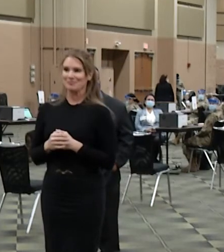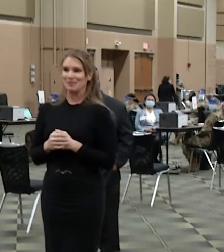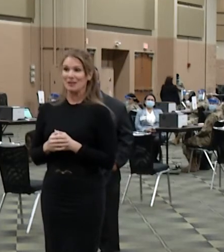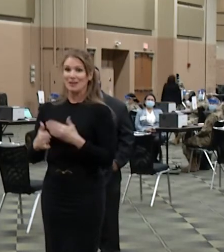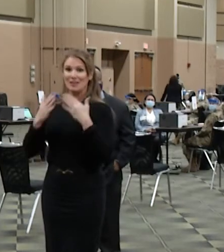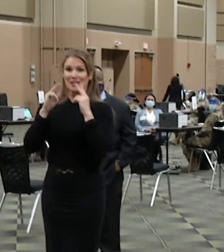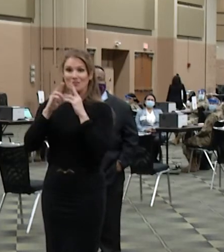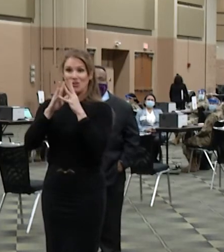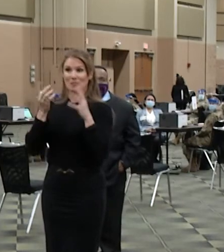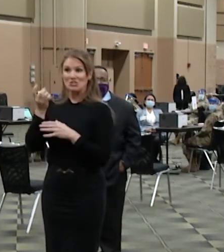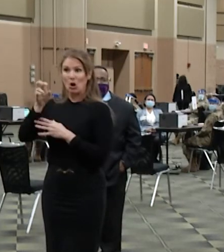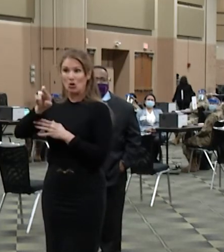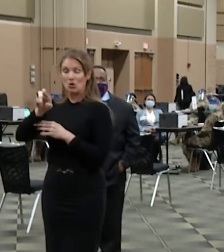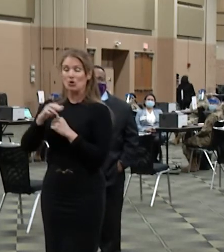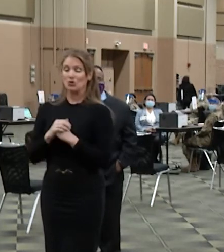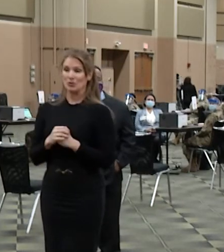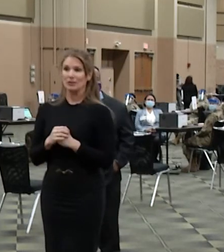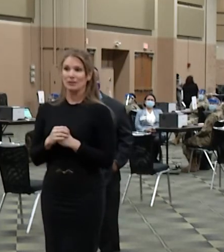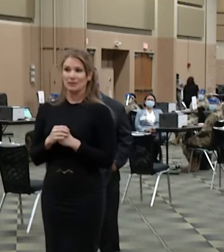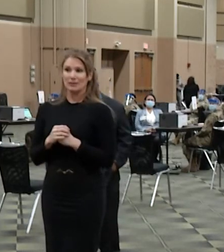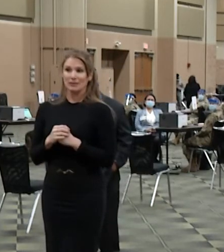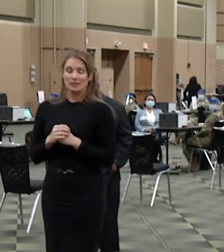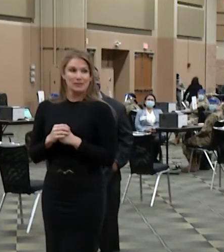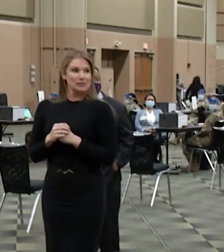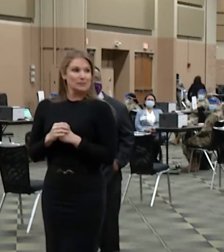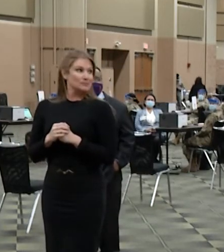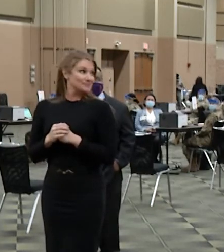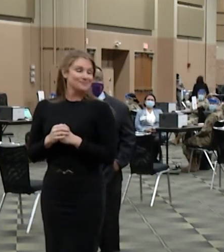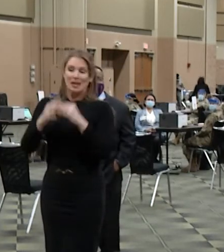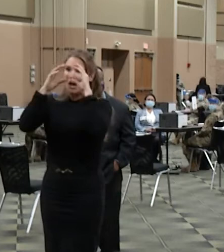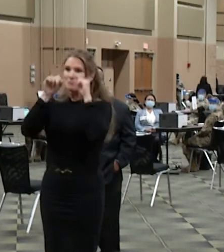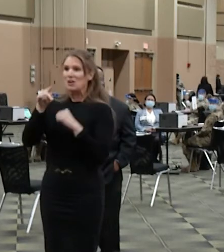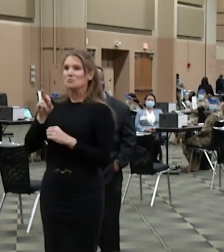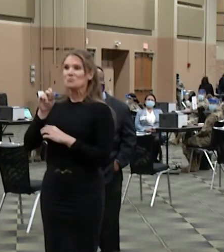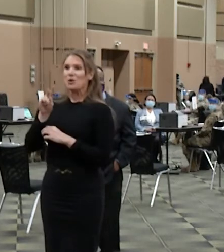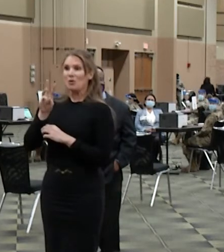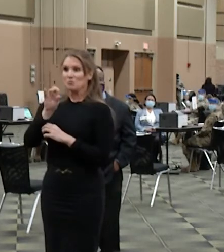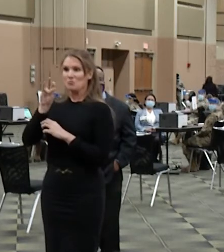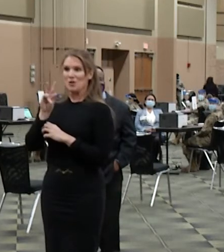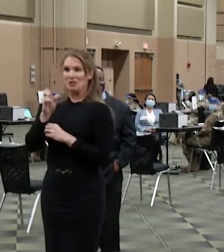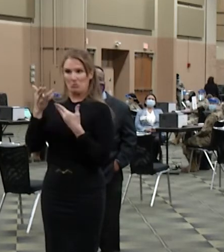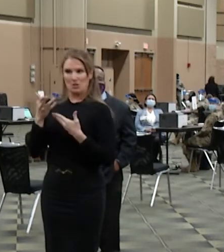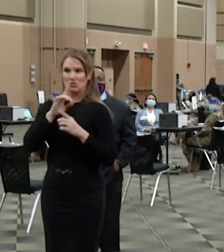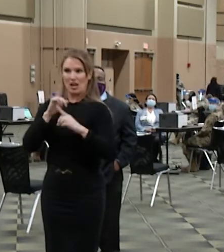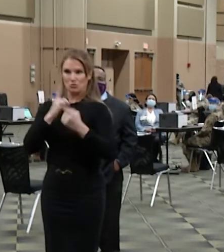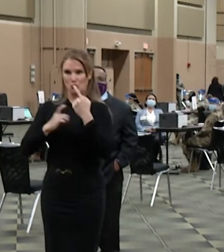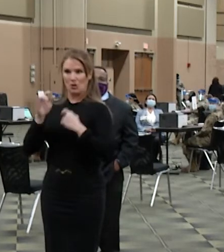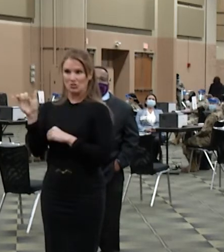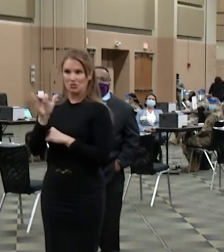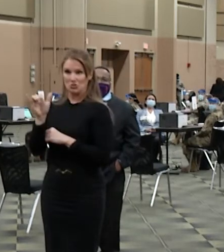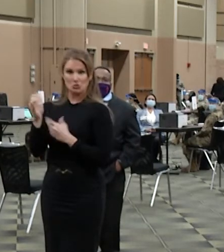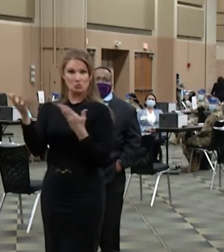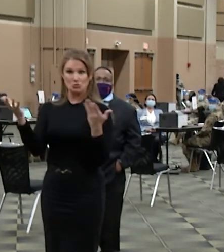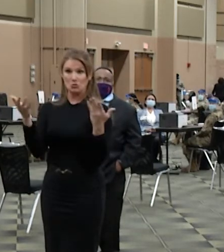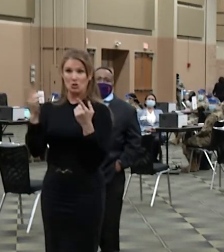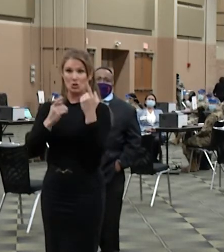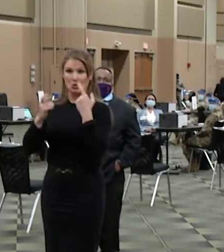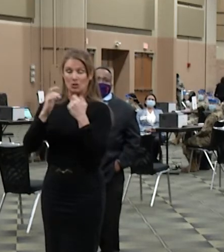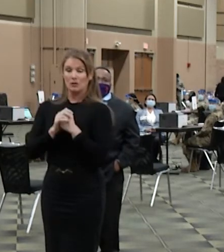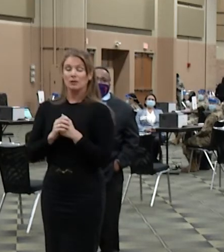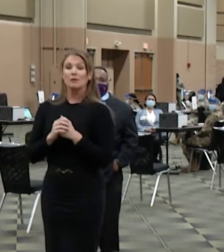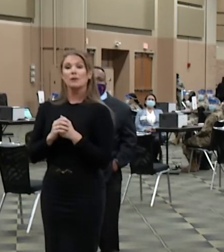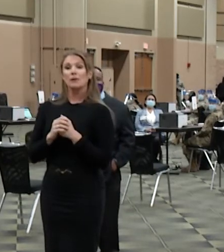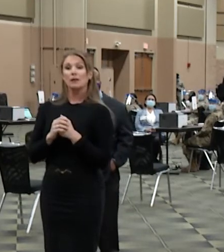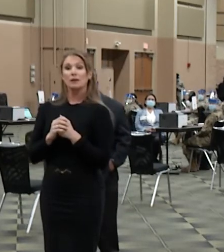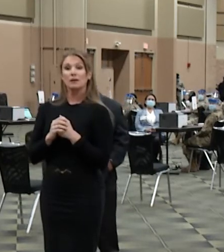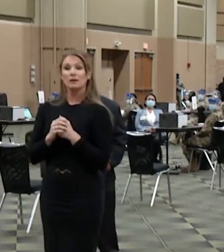thank you very much, Doctor, and obviously President Preckwinkle here to answer questions as well, but happy to take any questions from members of the